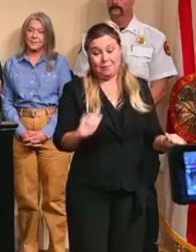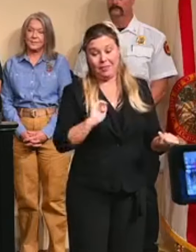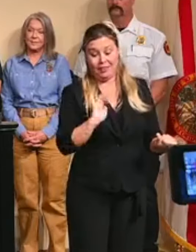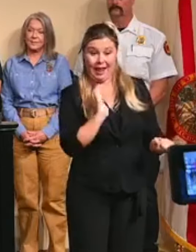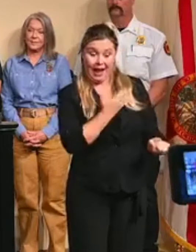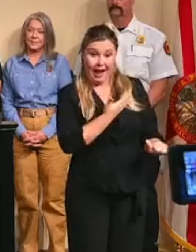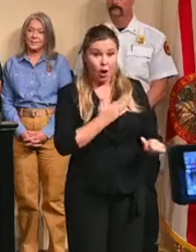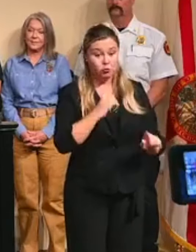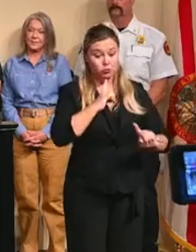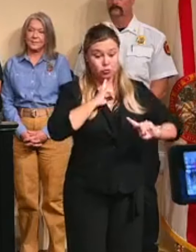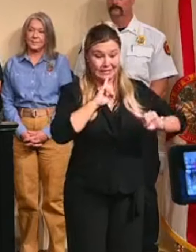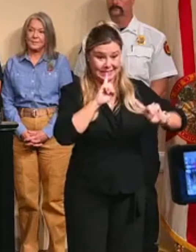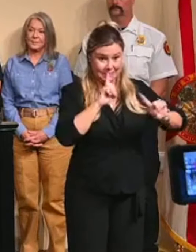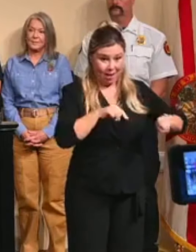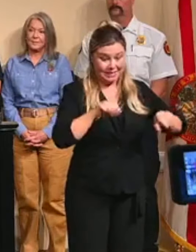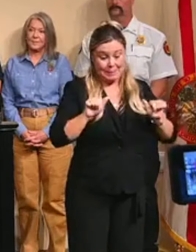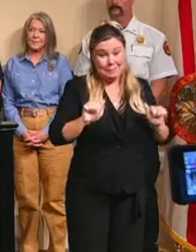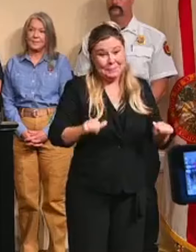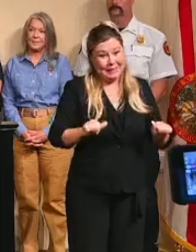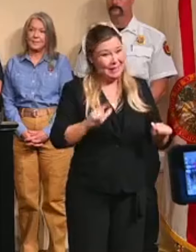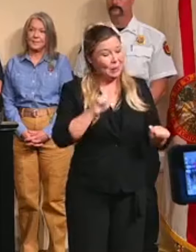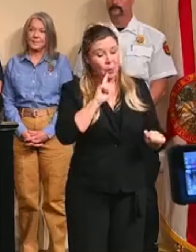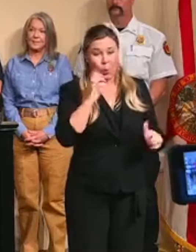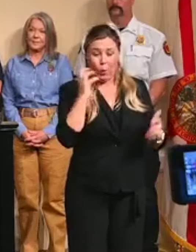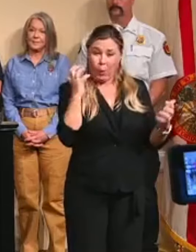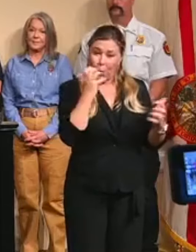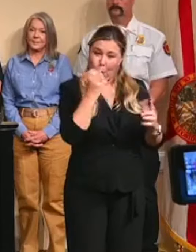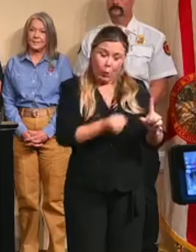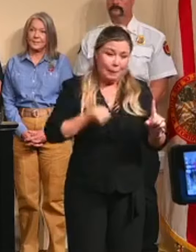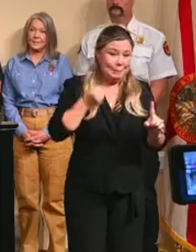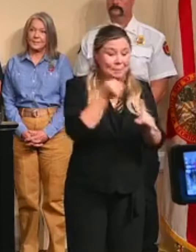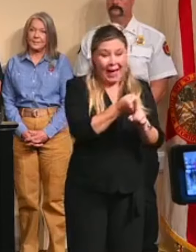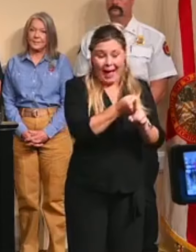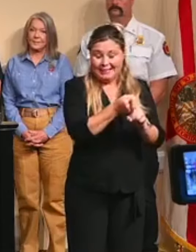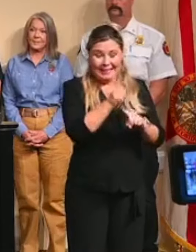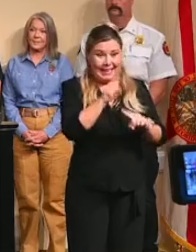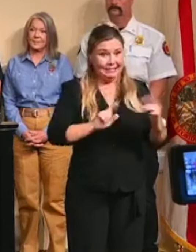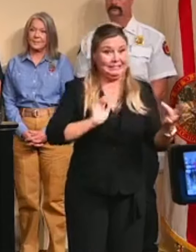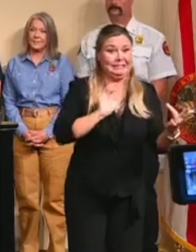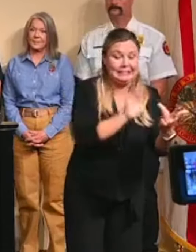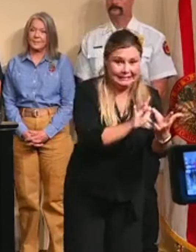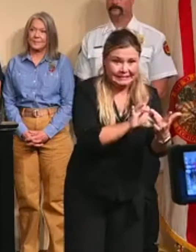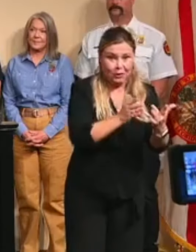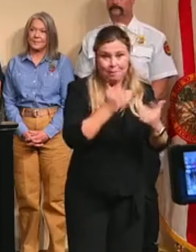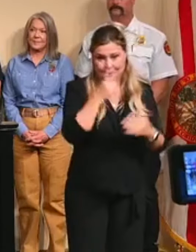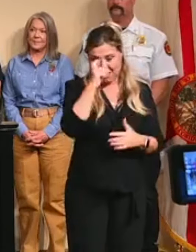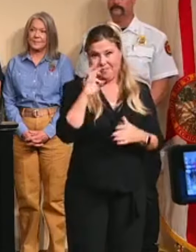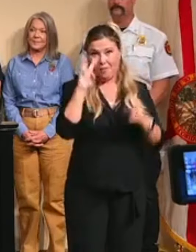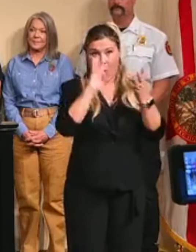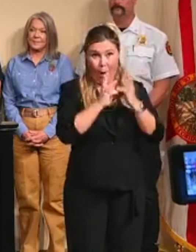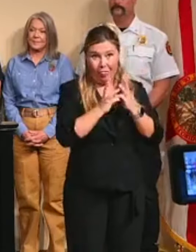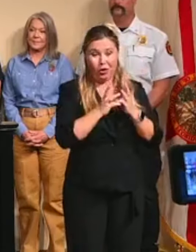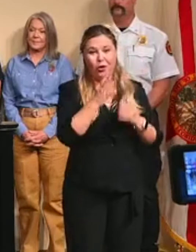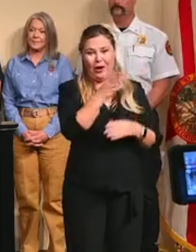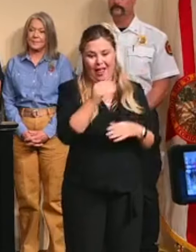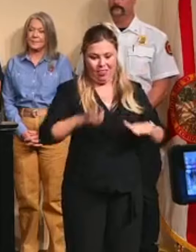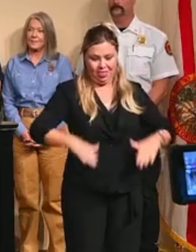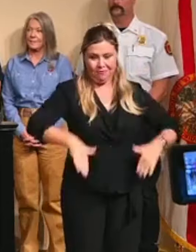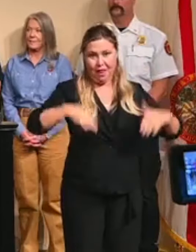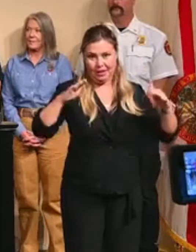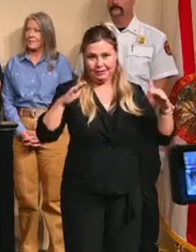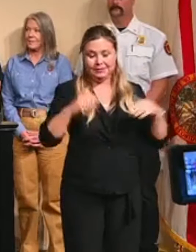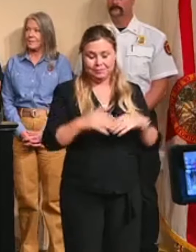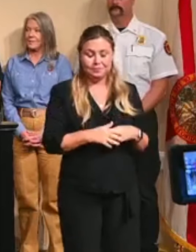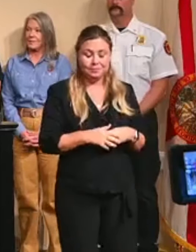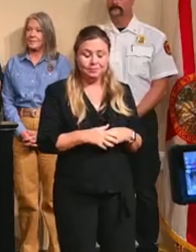our response ability will be heavily impeded by the weather condition and the roads condition due to the flooding.